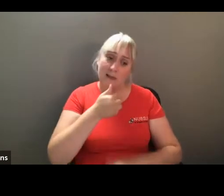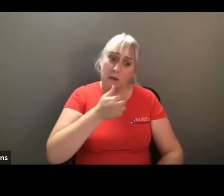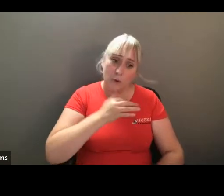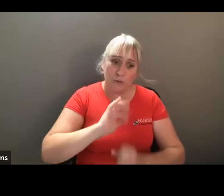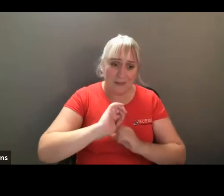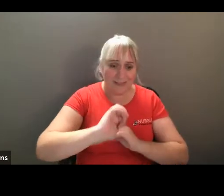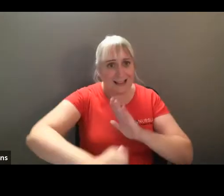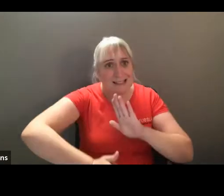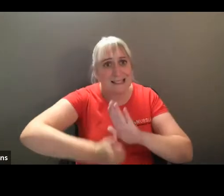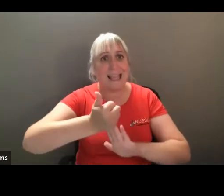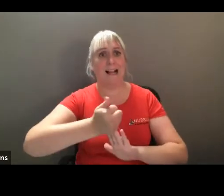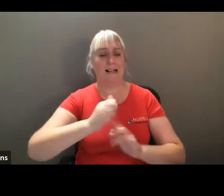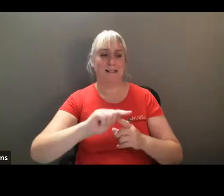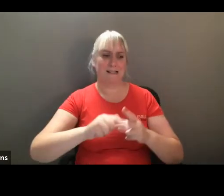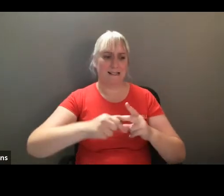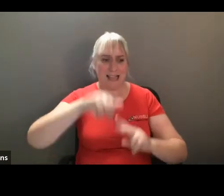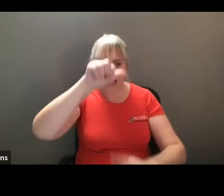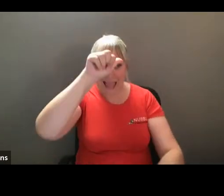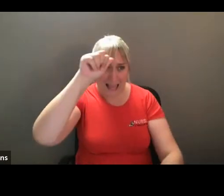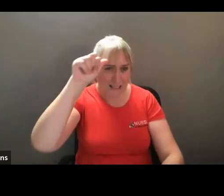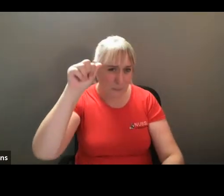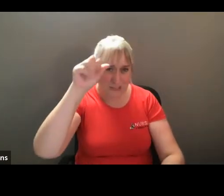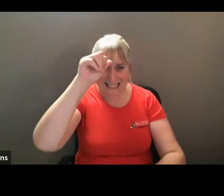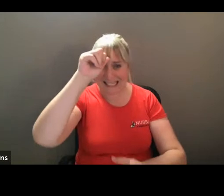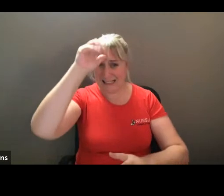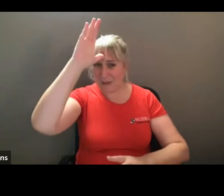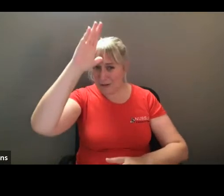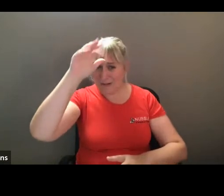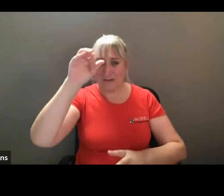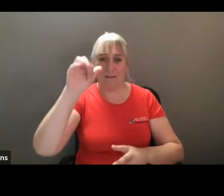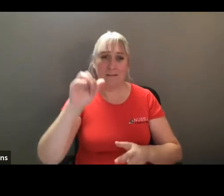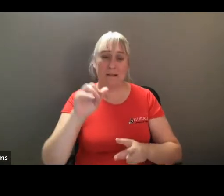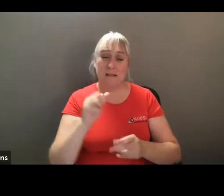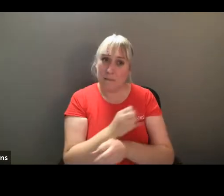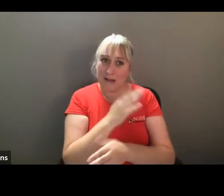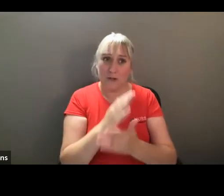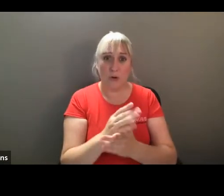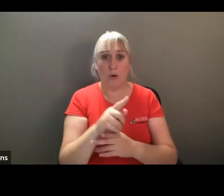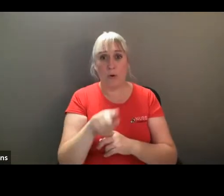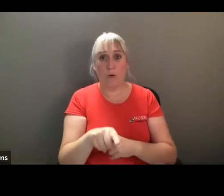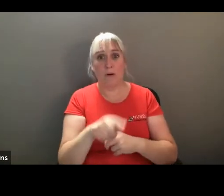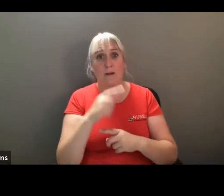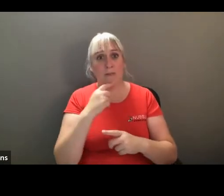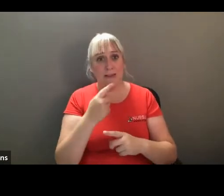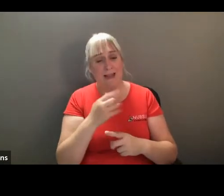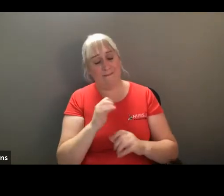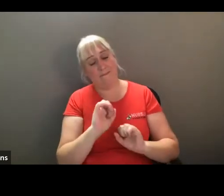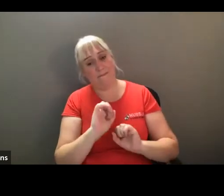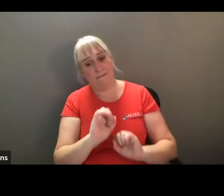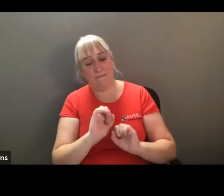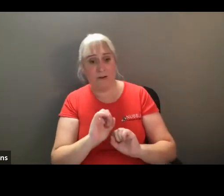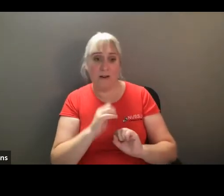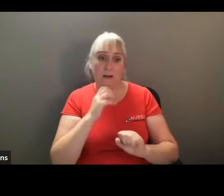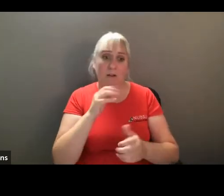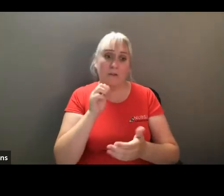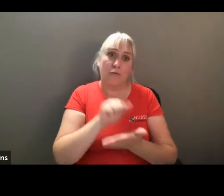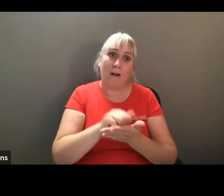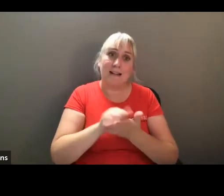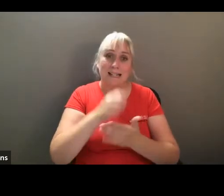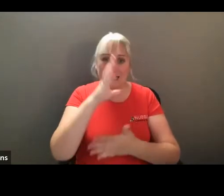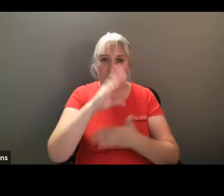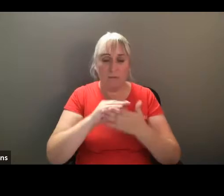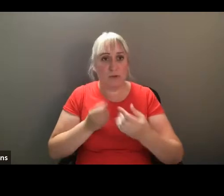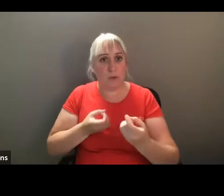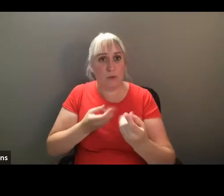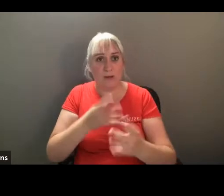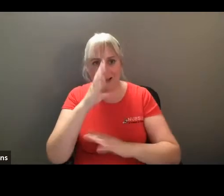expertise, knowledge, insight within the communities and fight to make sure that they have the voice of lived experience at the heart of policy making. But then we also work